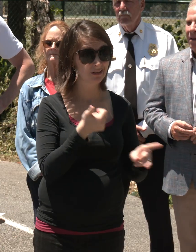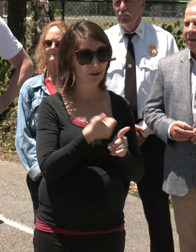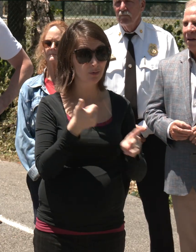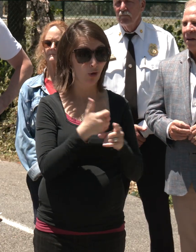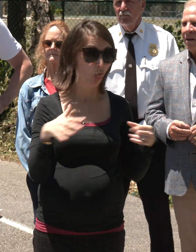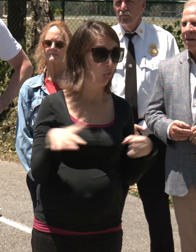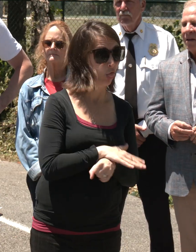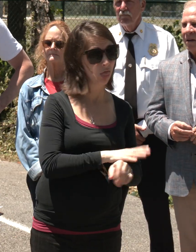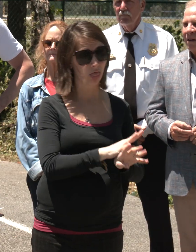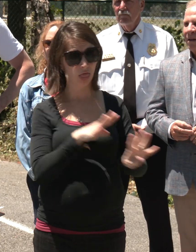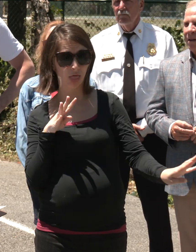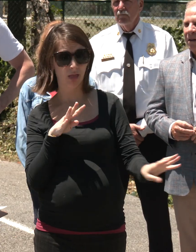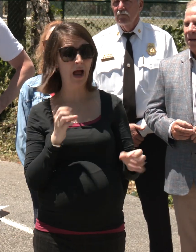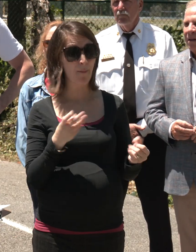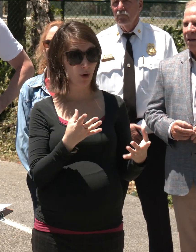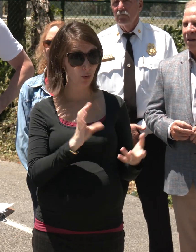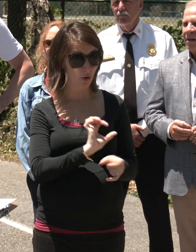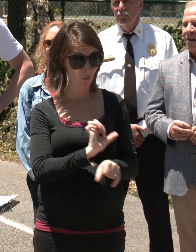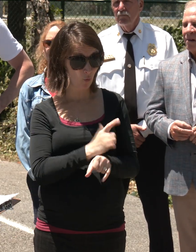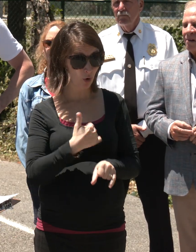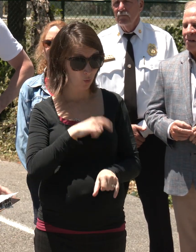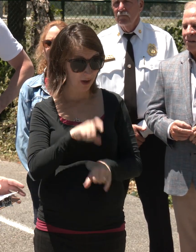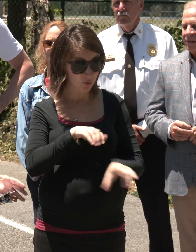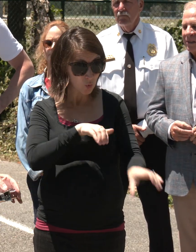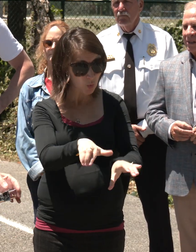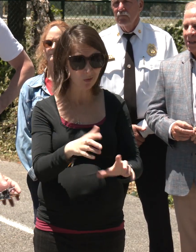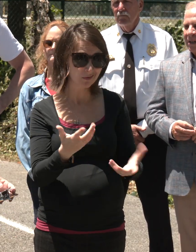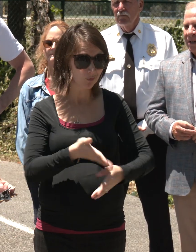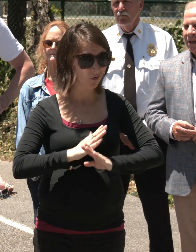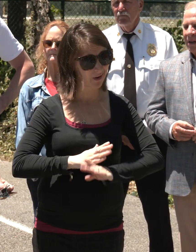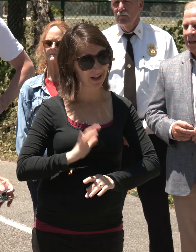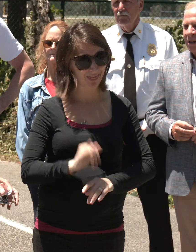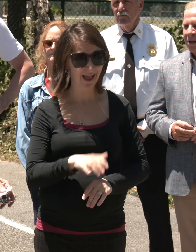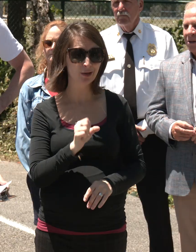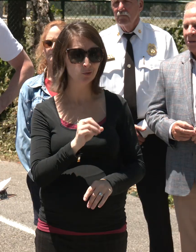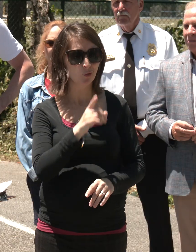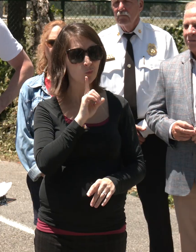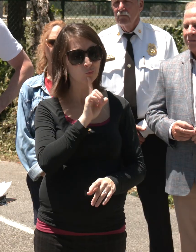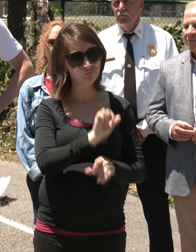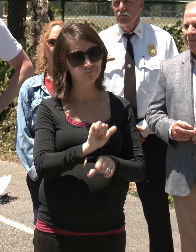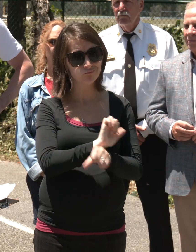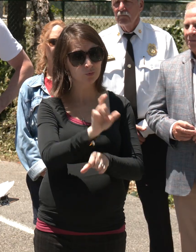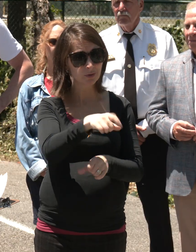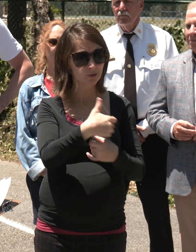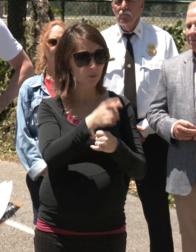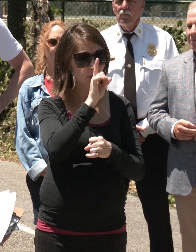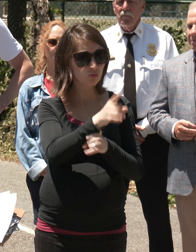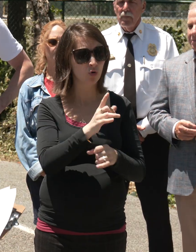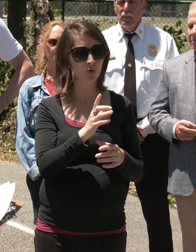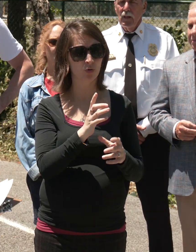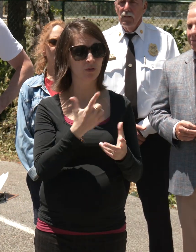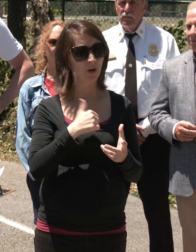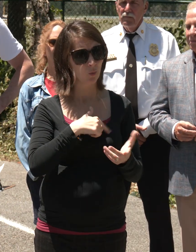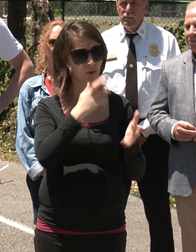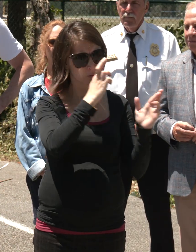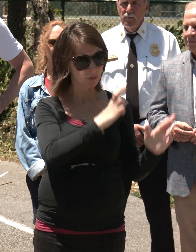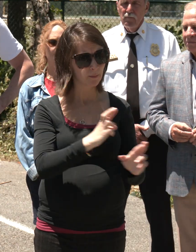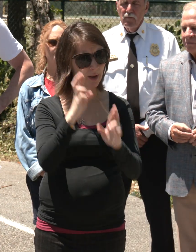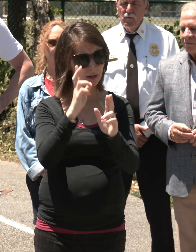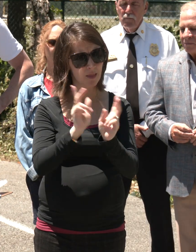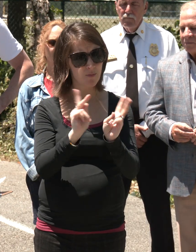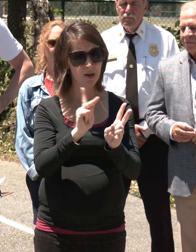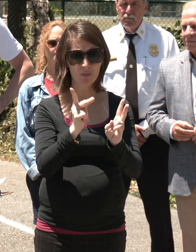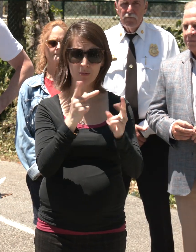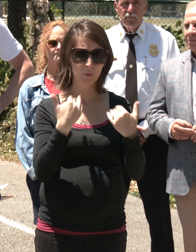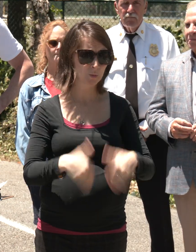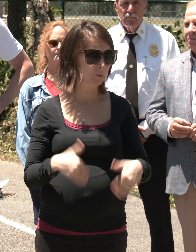the amount of the work that we need to do, and we really need to make sure that that we're respectful of the folks that have